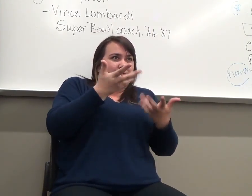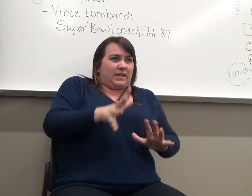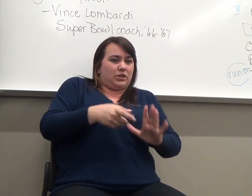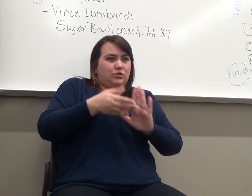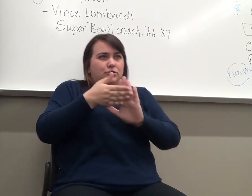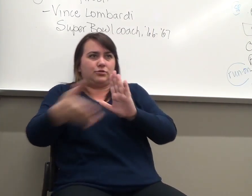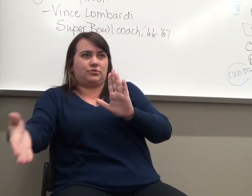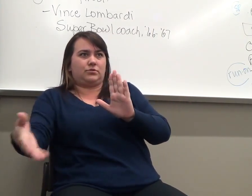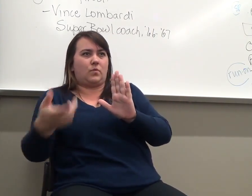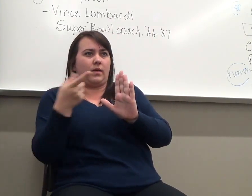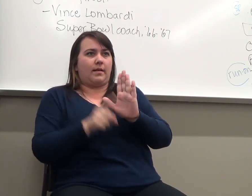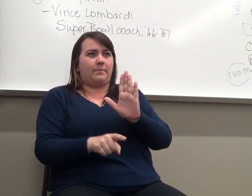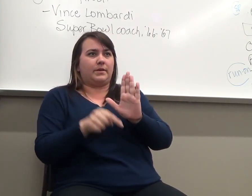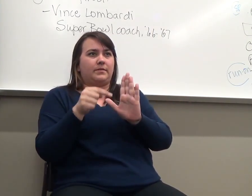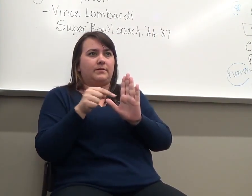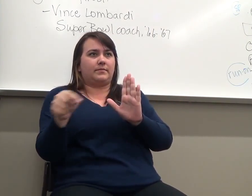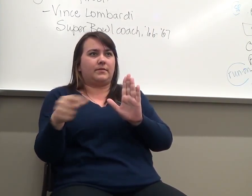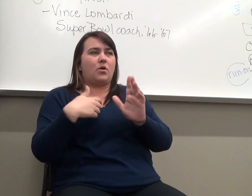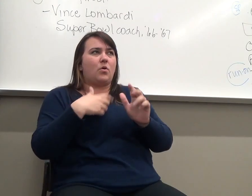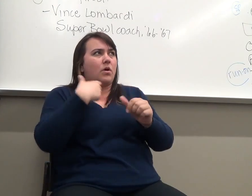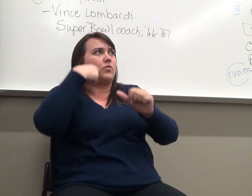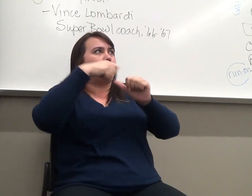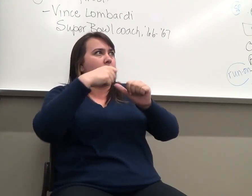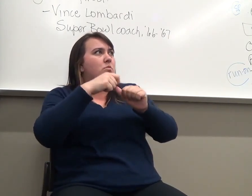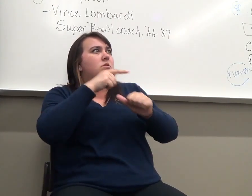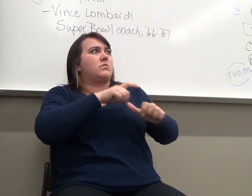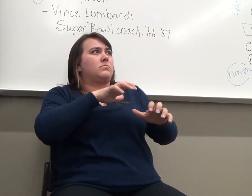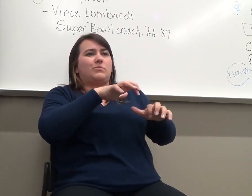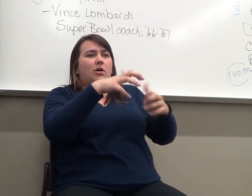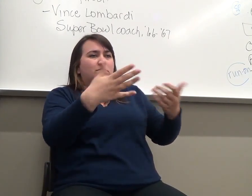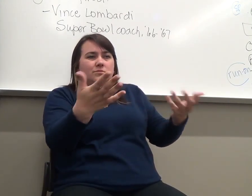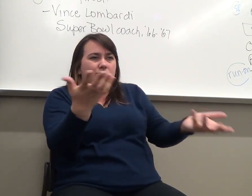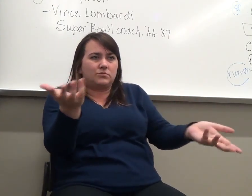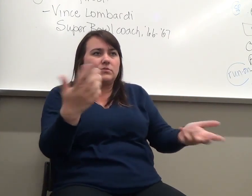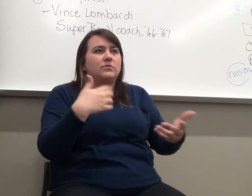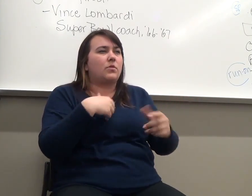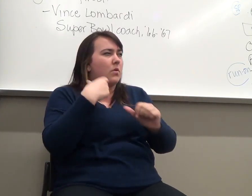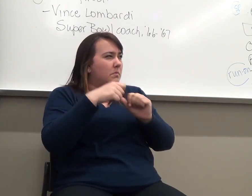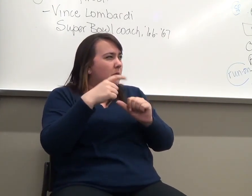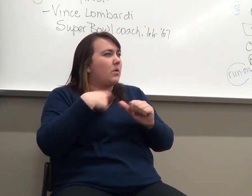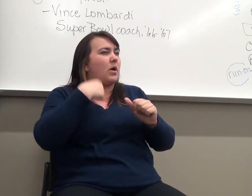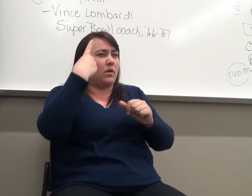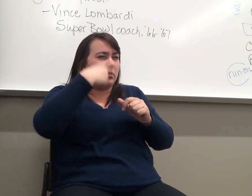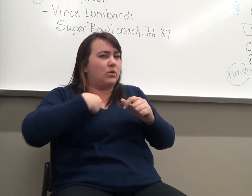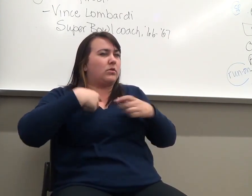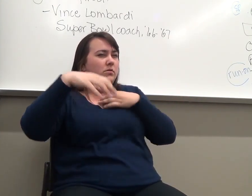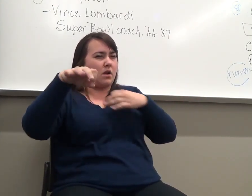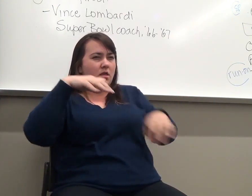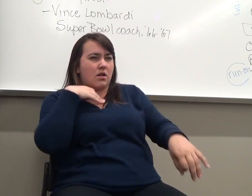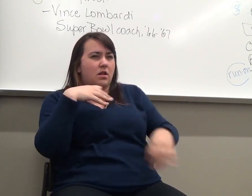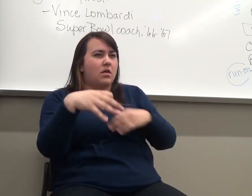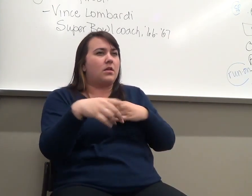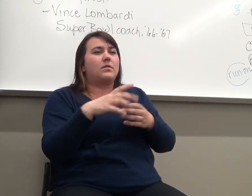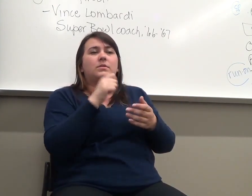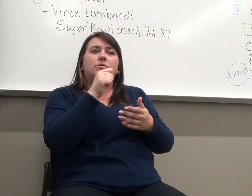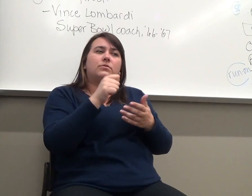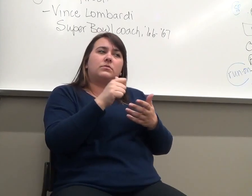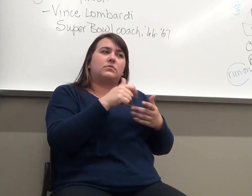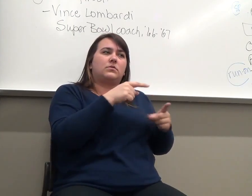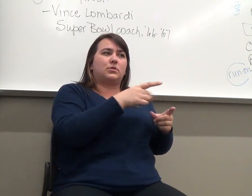does anyone remember where her topic sentence was in that essay? It was at the end. And it said, through this